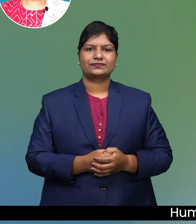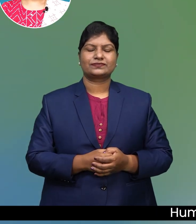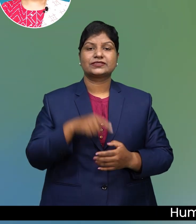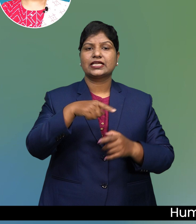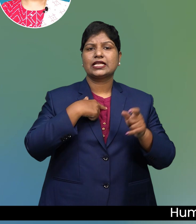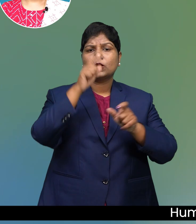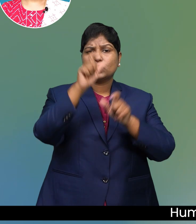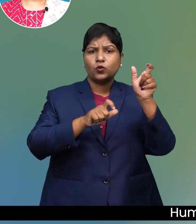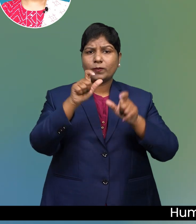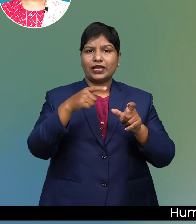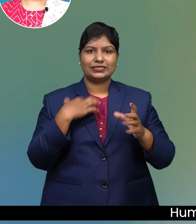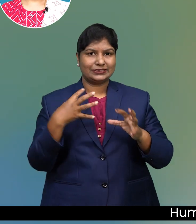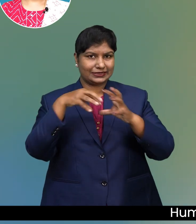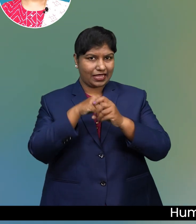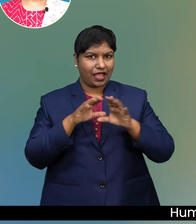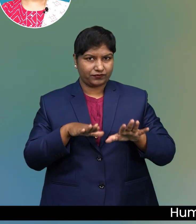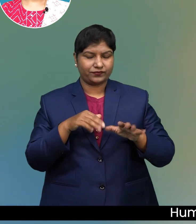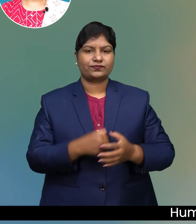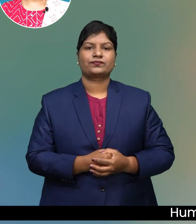Humans evolved with